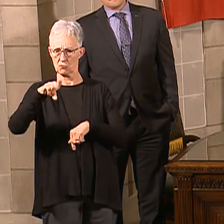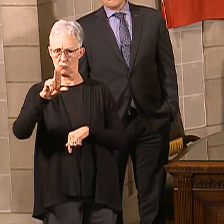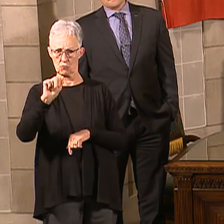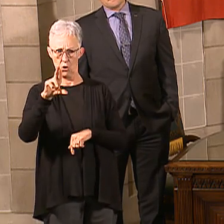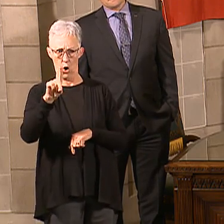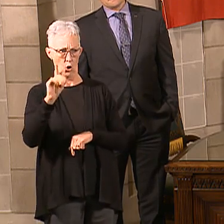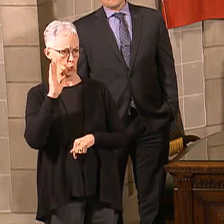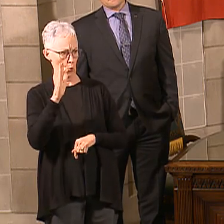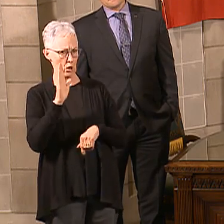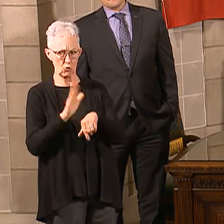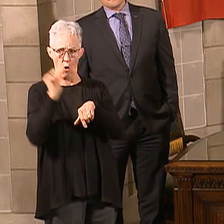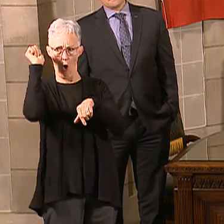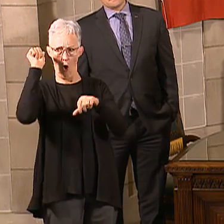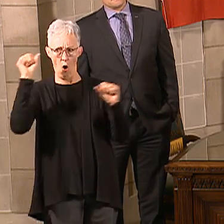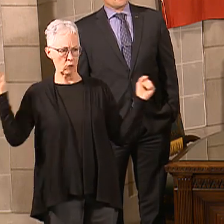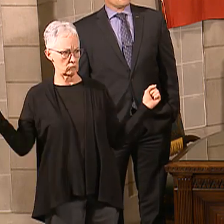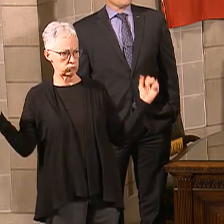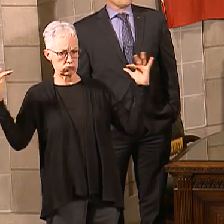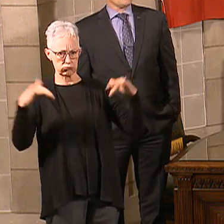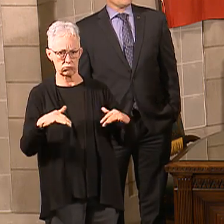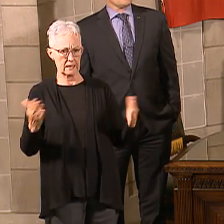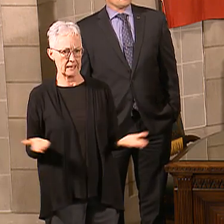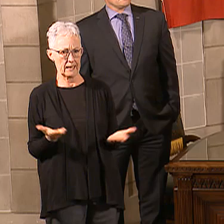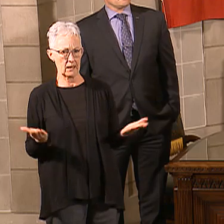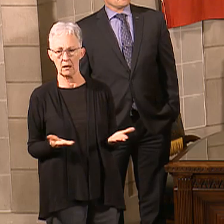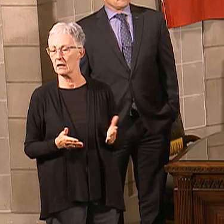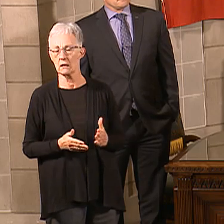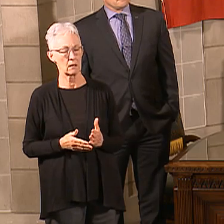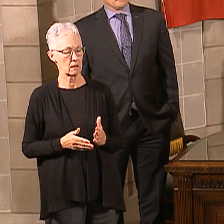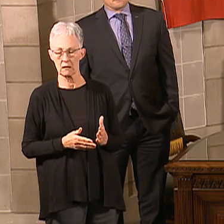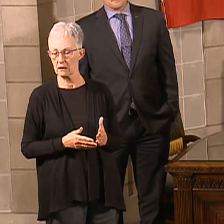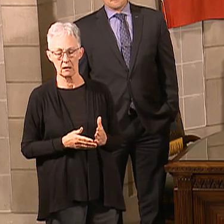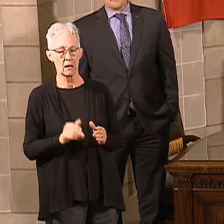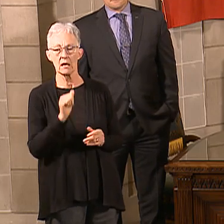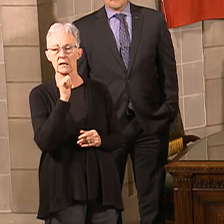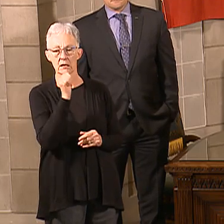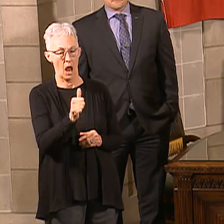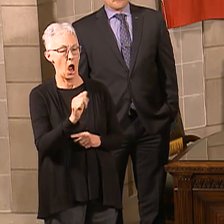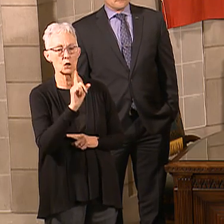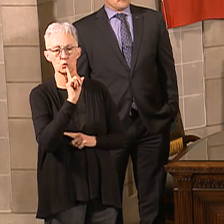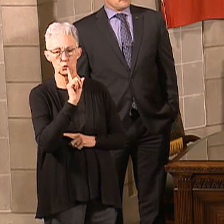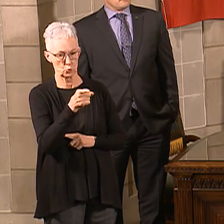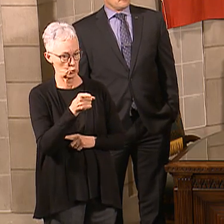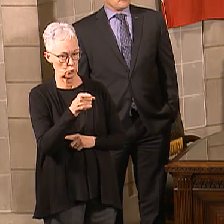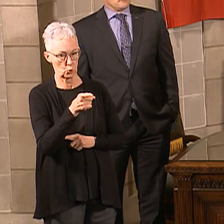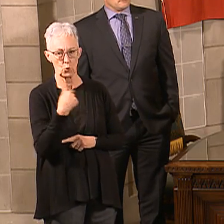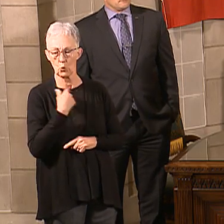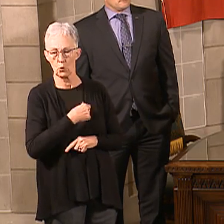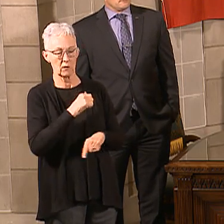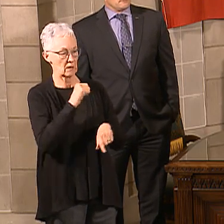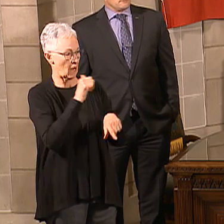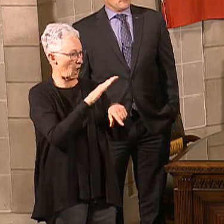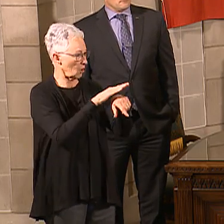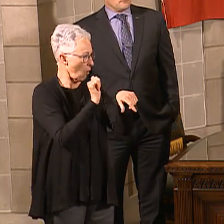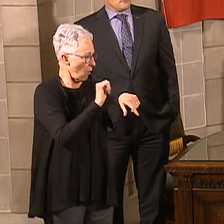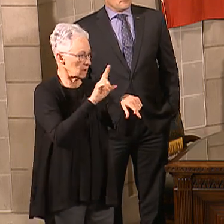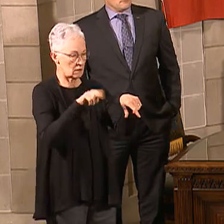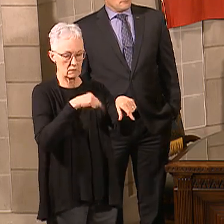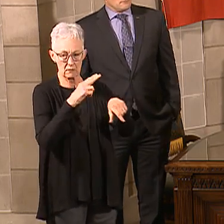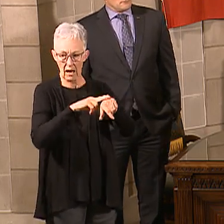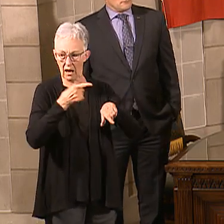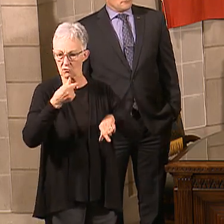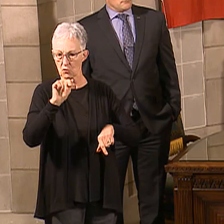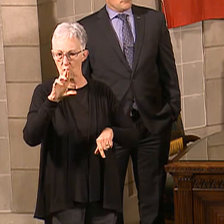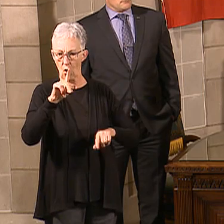the National Guard to enforce martial law. I want everybody to know that that is absolutely false, that is not what we are contemplating in any way, shape, or form.